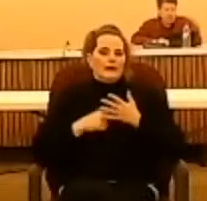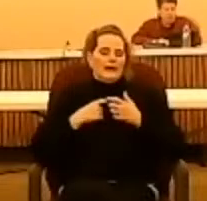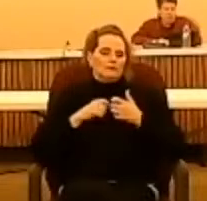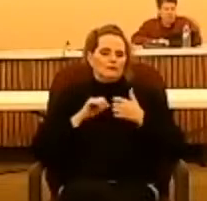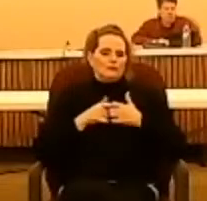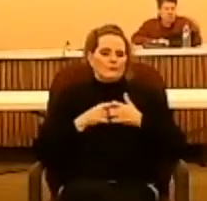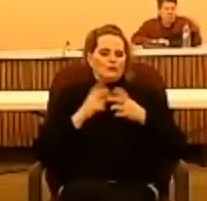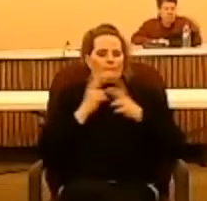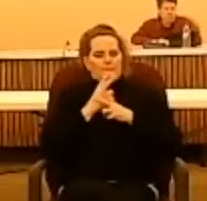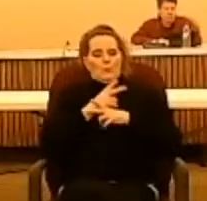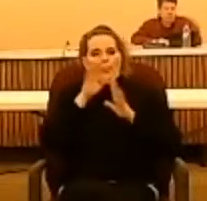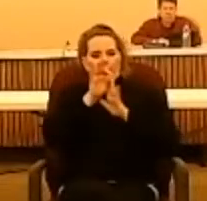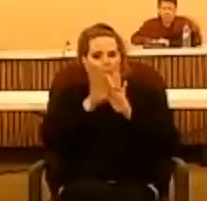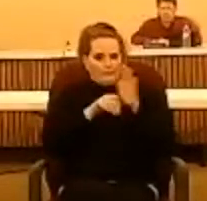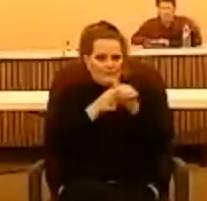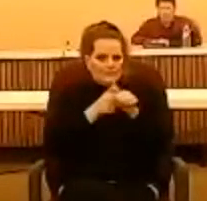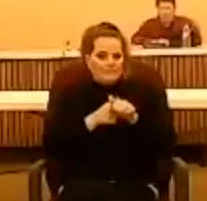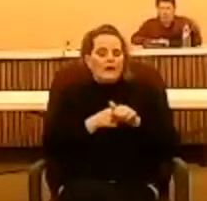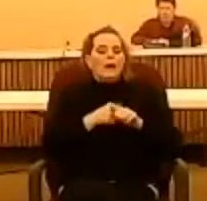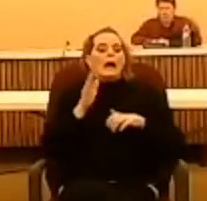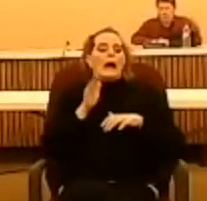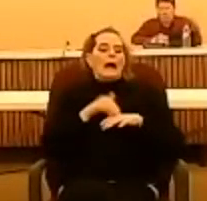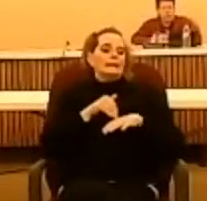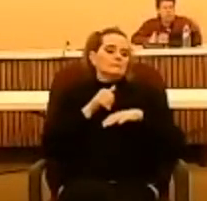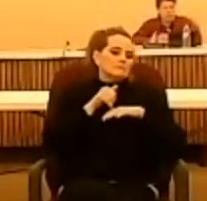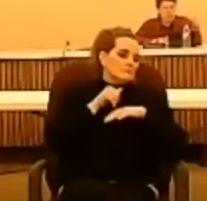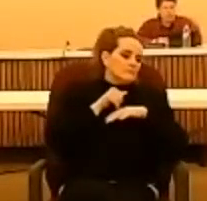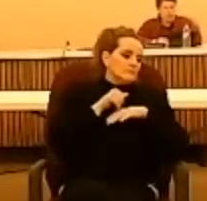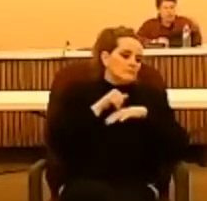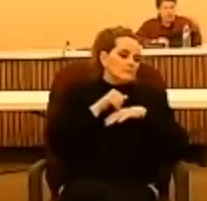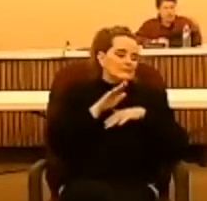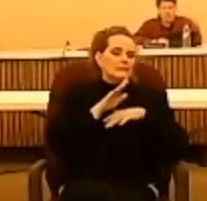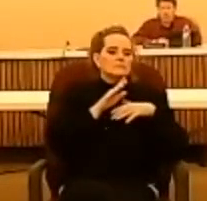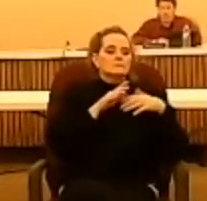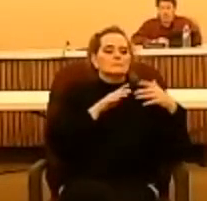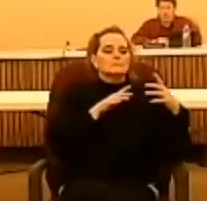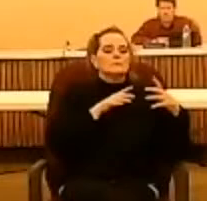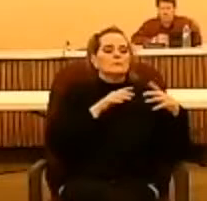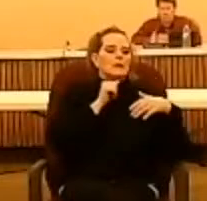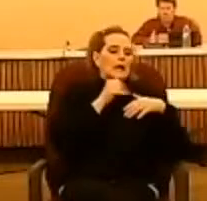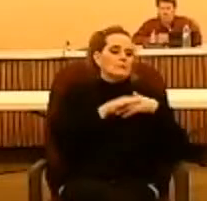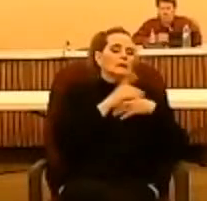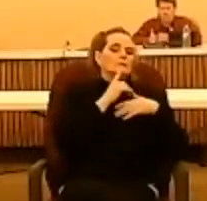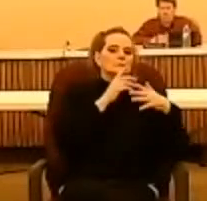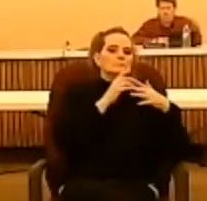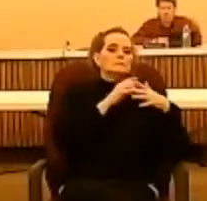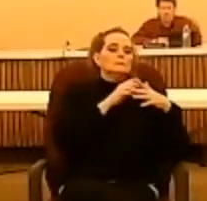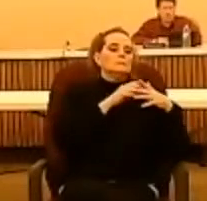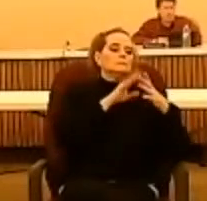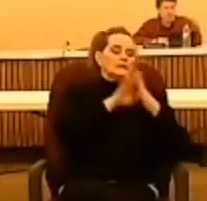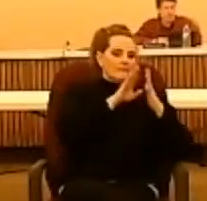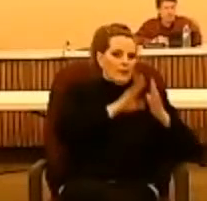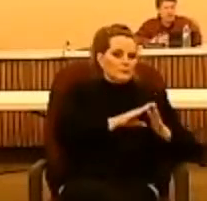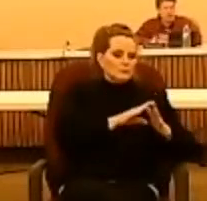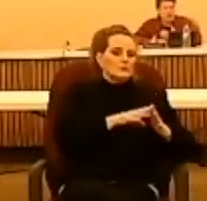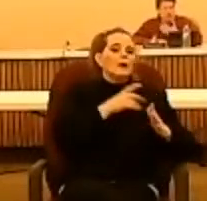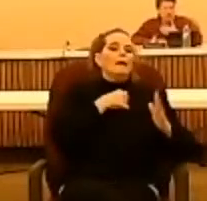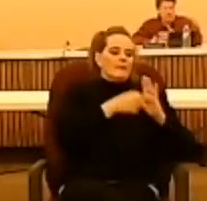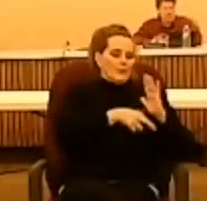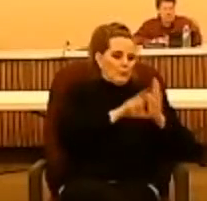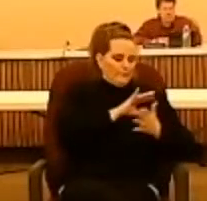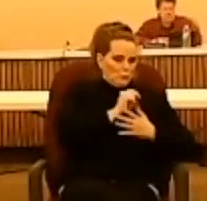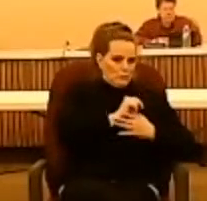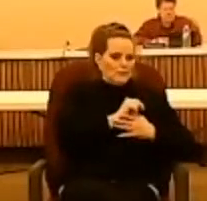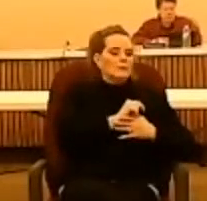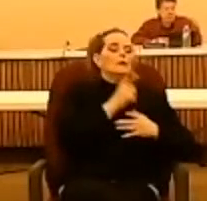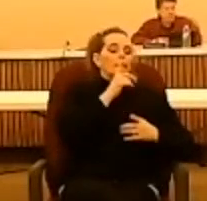the notice to the developers that this is what we were looking to do. They thought, they basically agreed to it. They sent us a